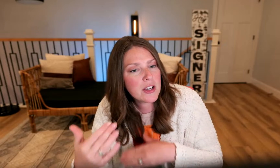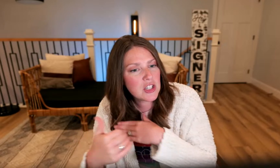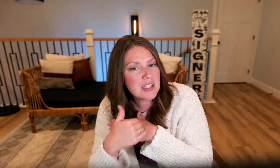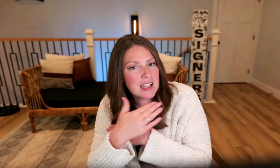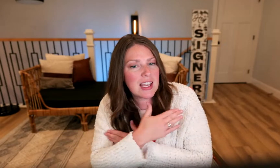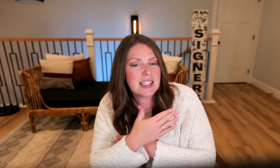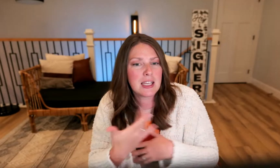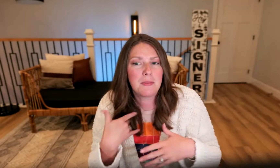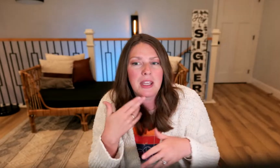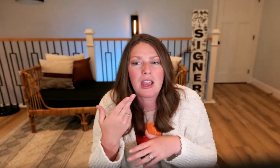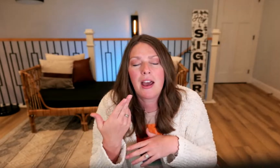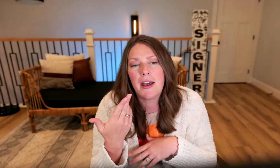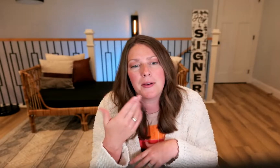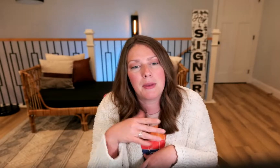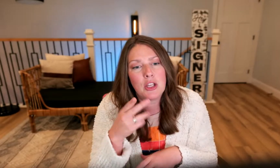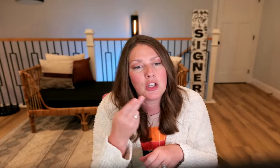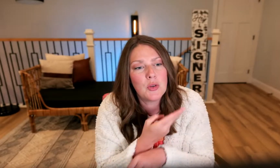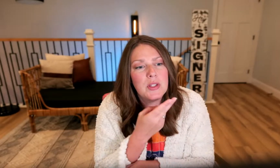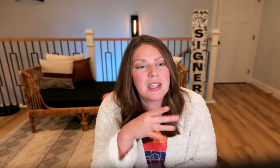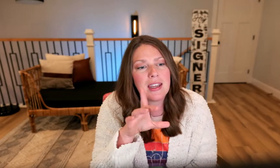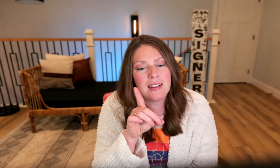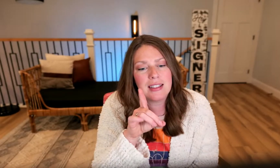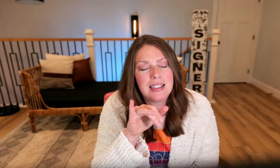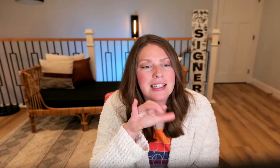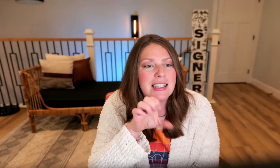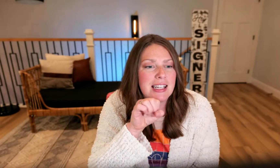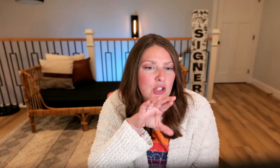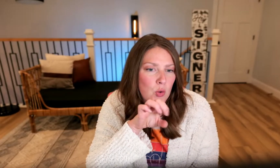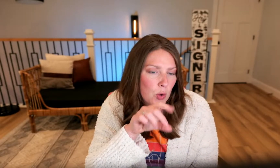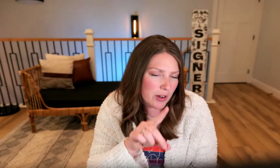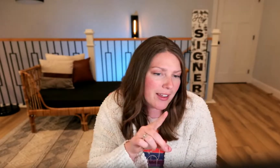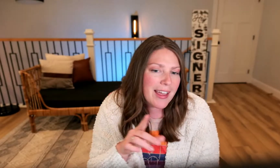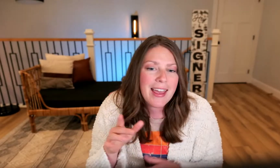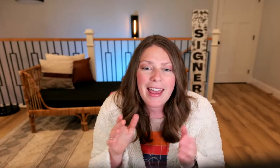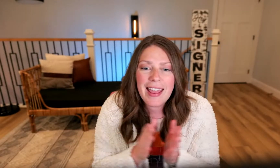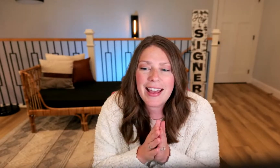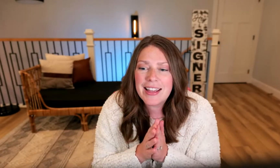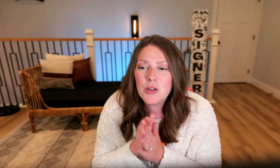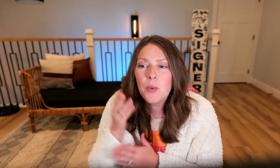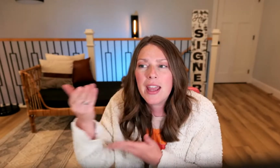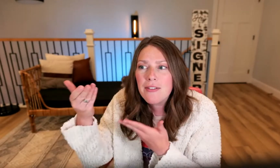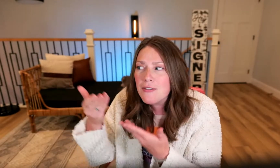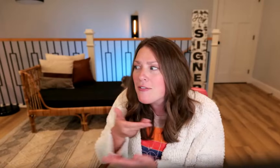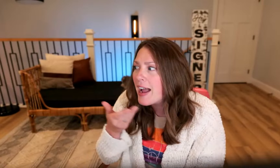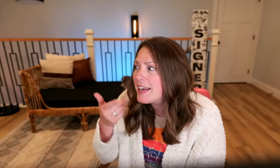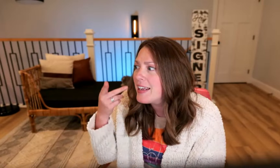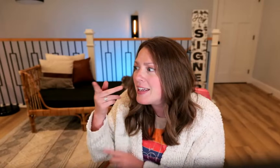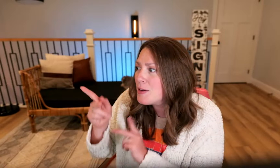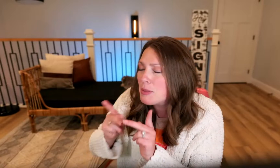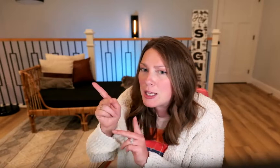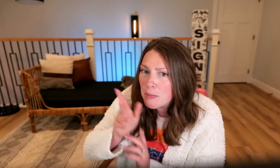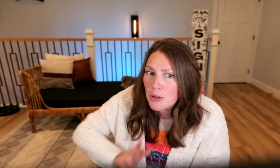questions that they send me using Discord. And we have invited